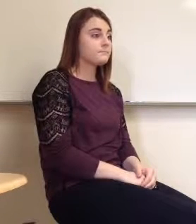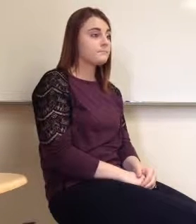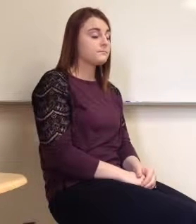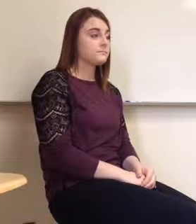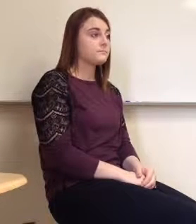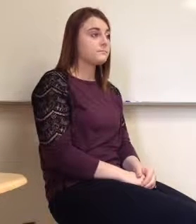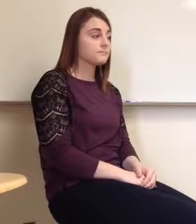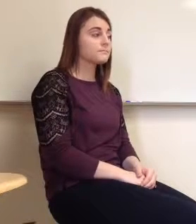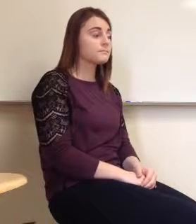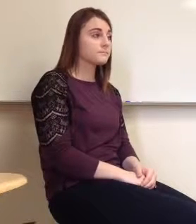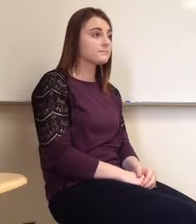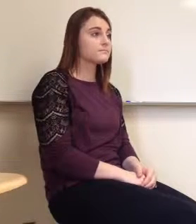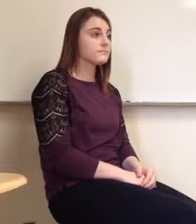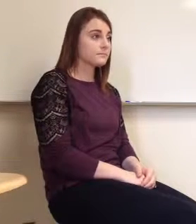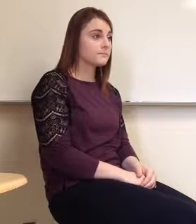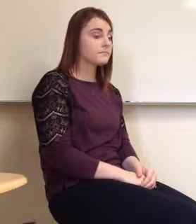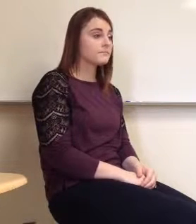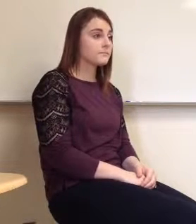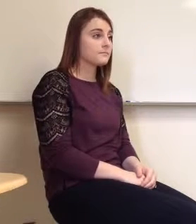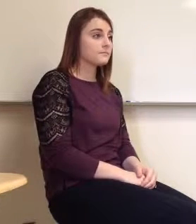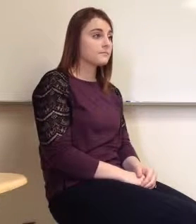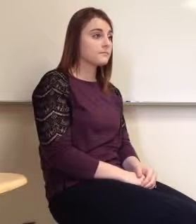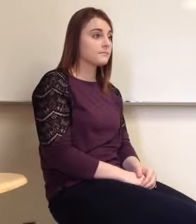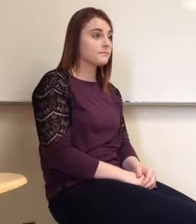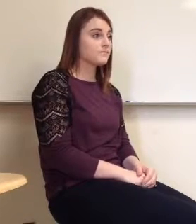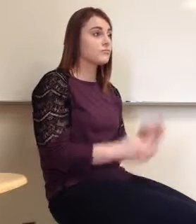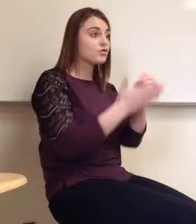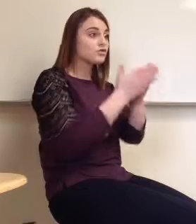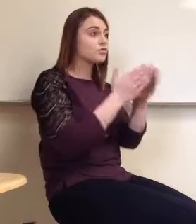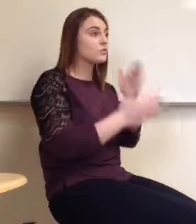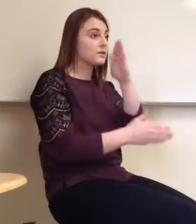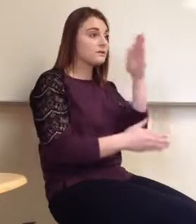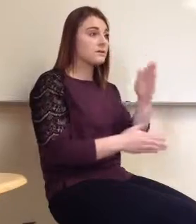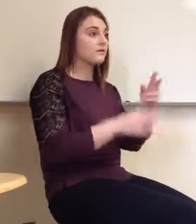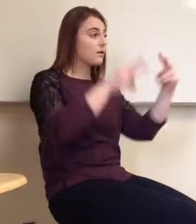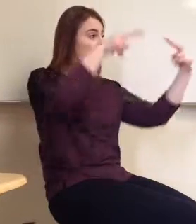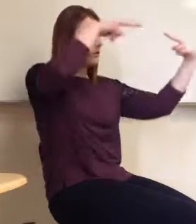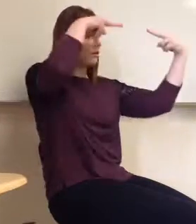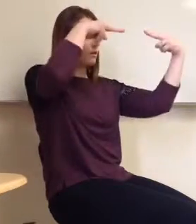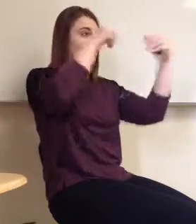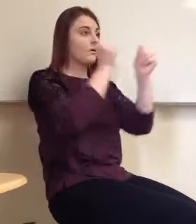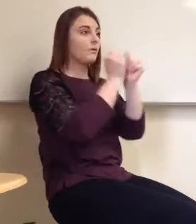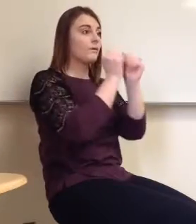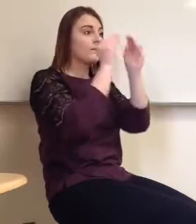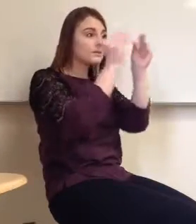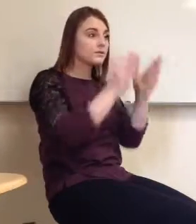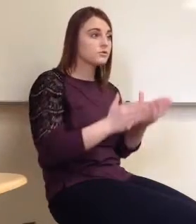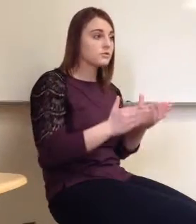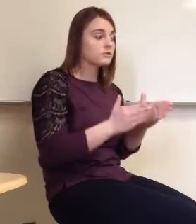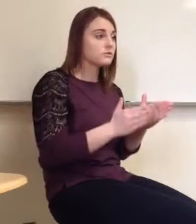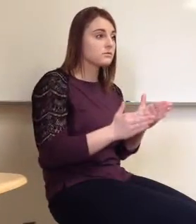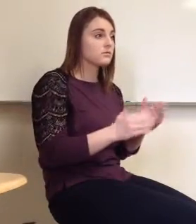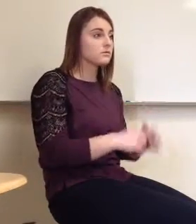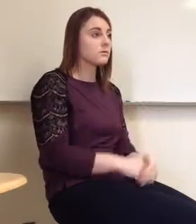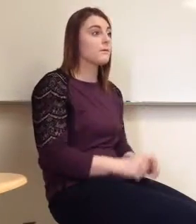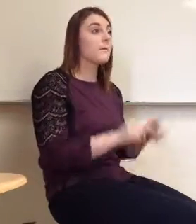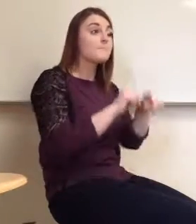that, they just didn't even look at the teachers when they talked to him. But outside of the